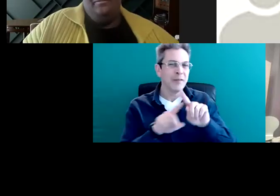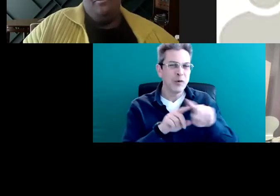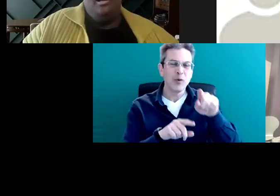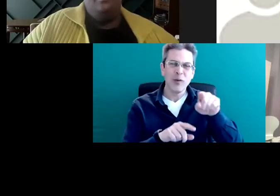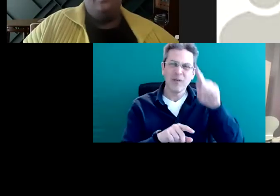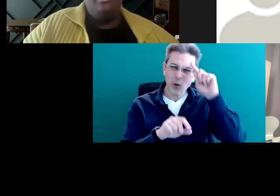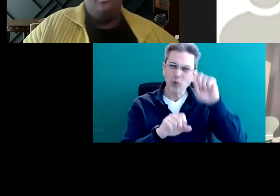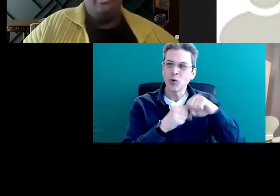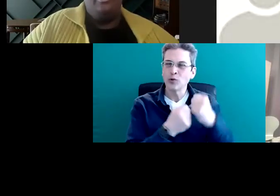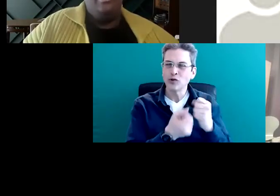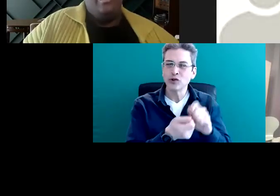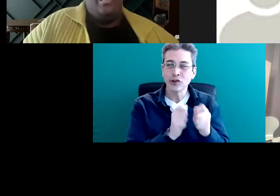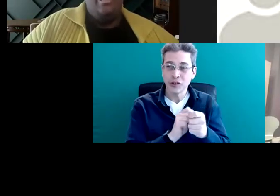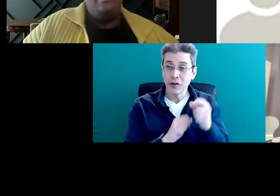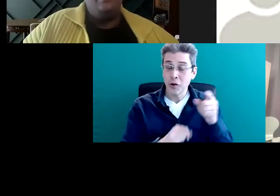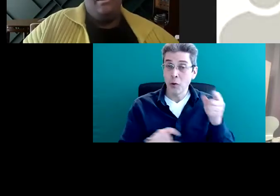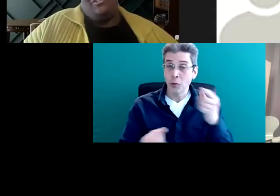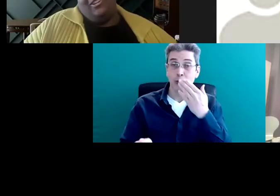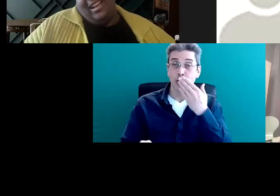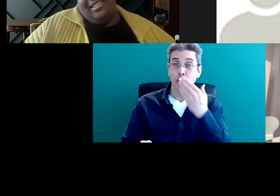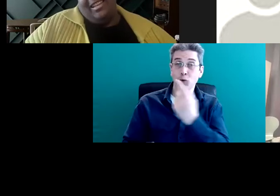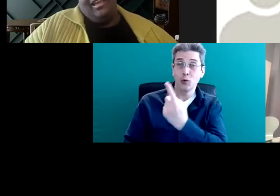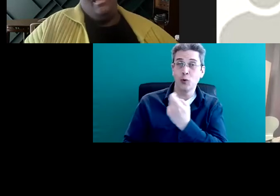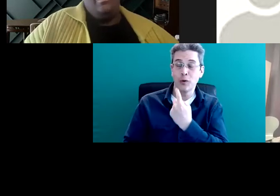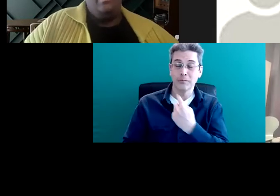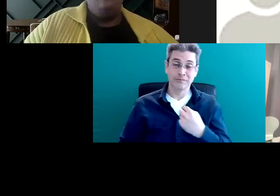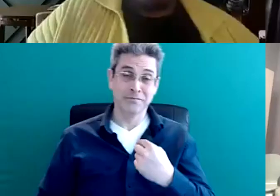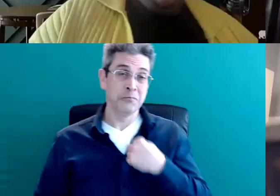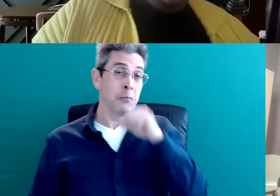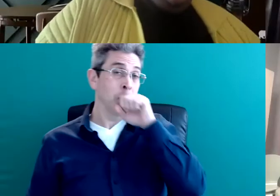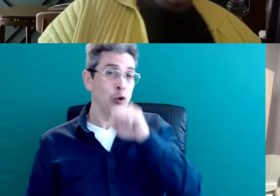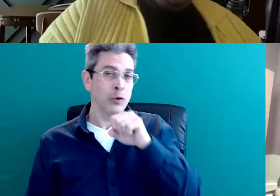Okay, that's a good question. I like being sarcastic.